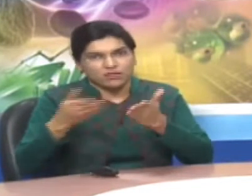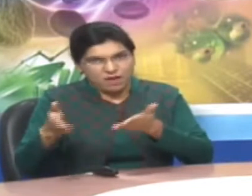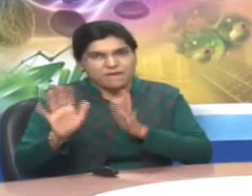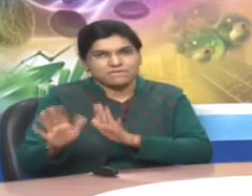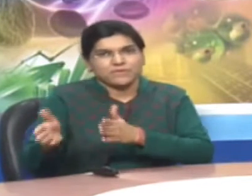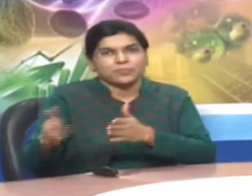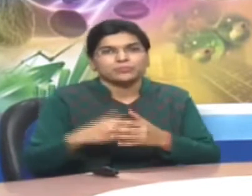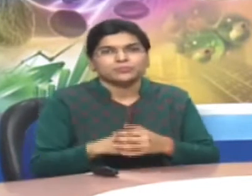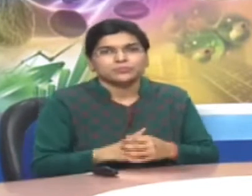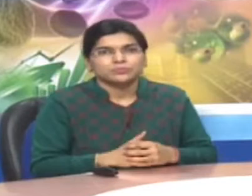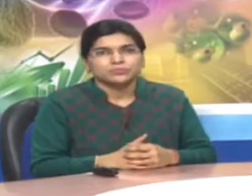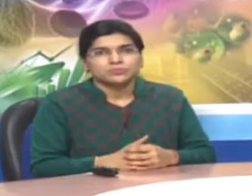burnt.